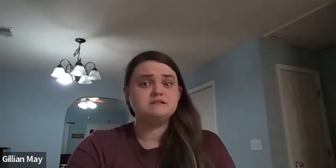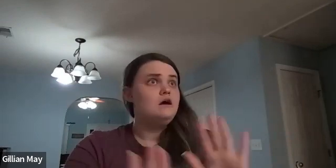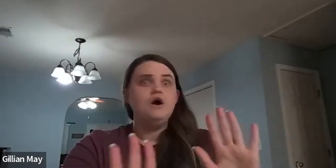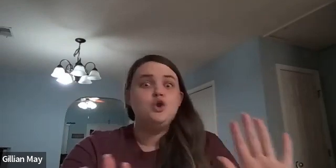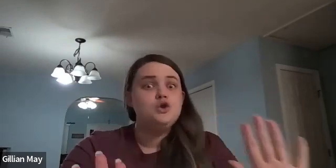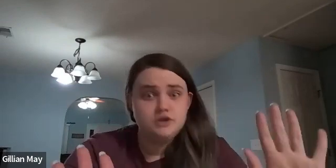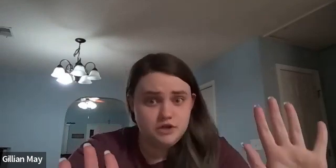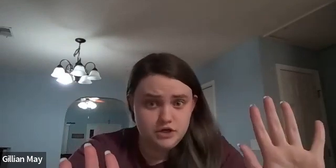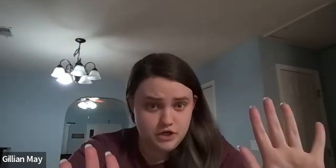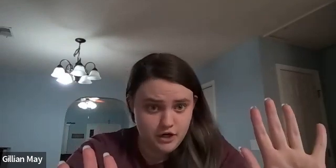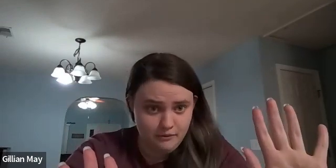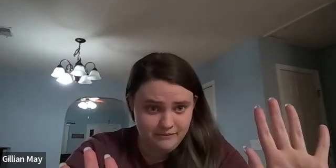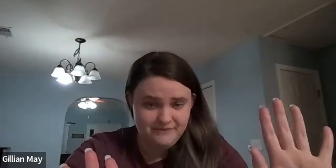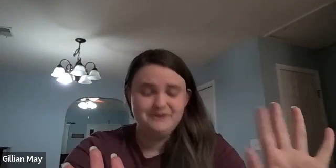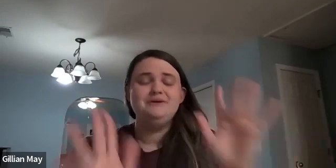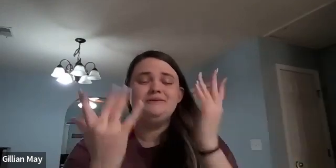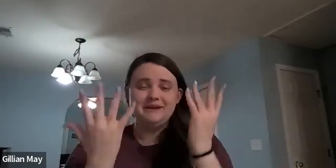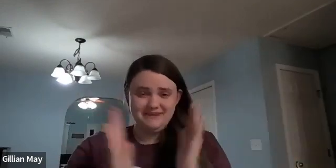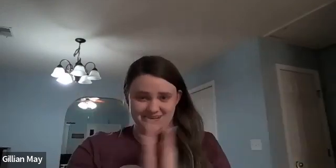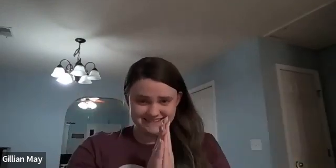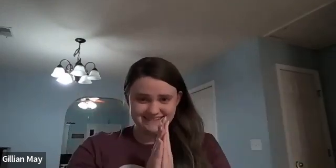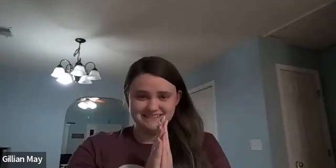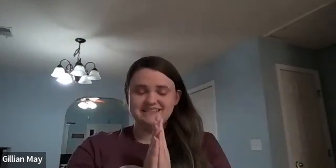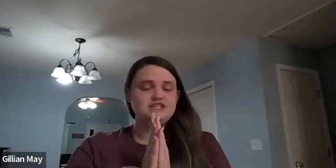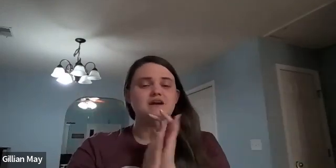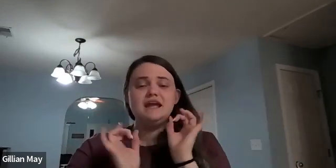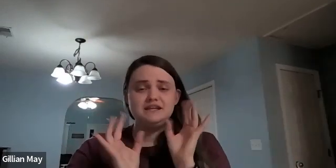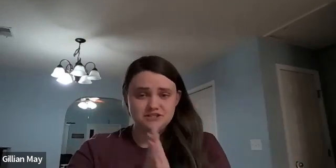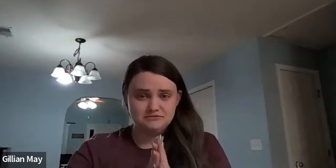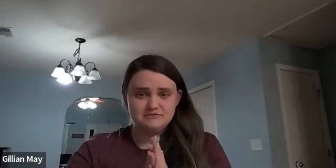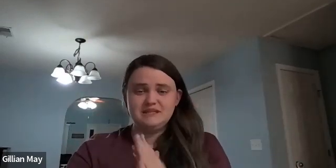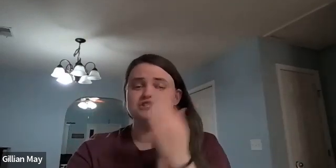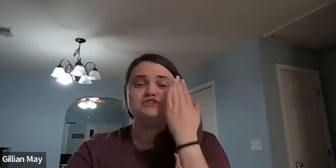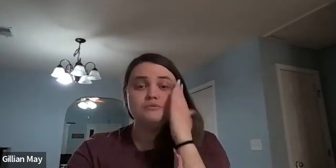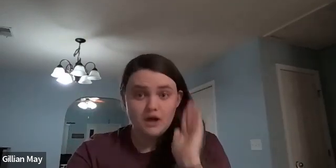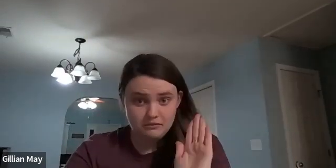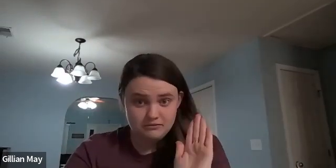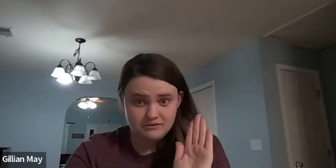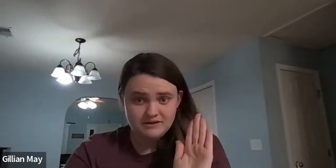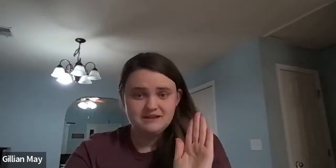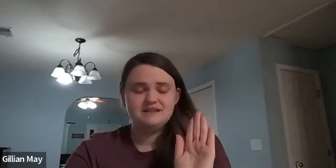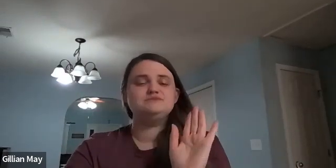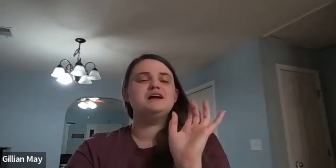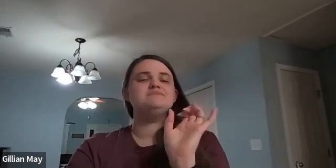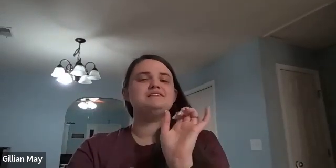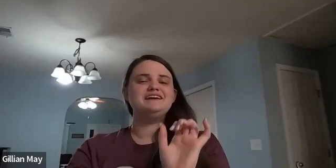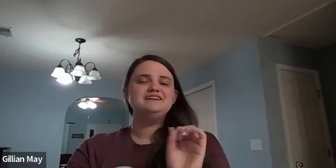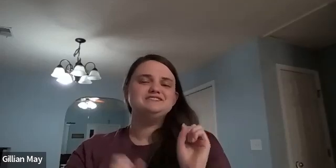like, no. Wait a minute. They do not hate you. They just don't know. Because I'm trying to be like,